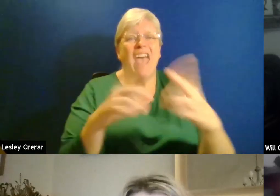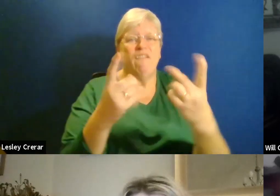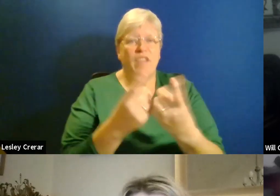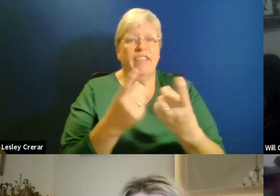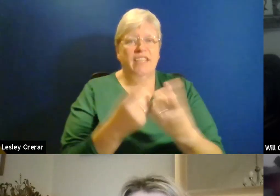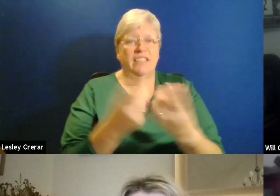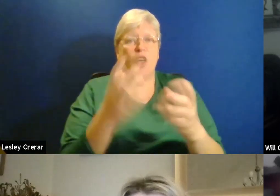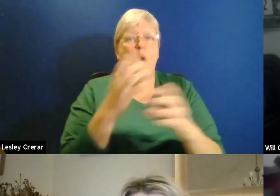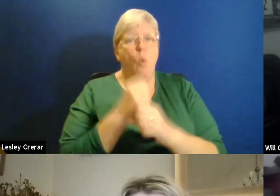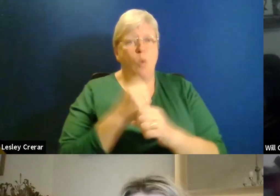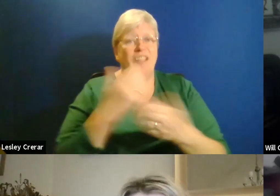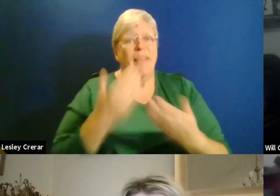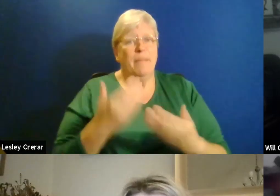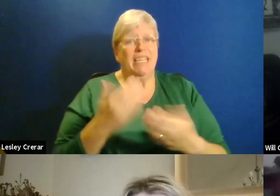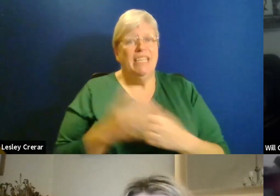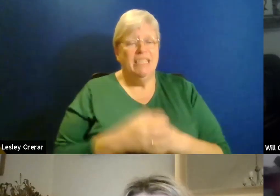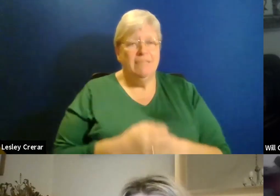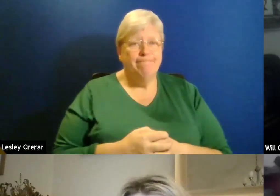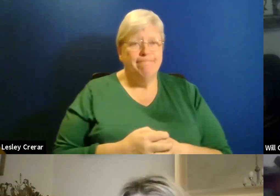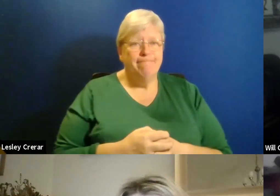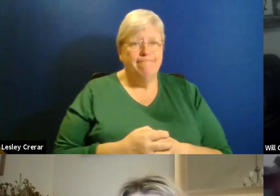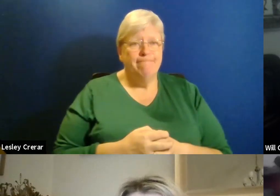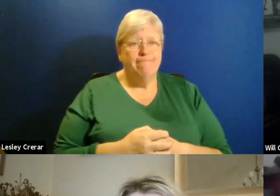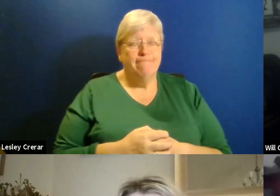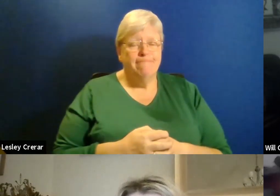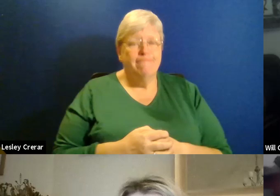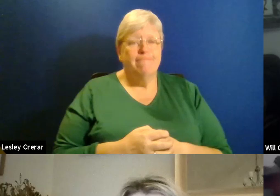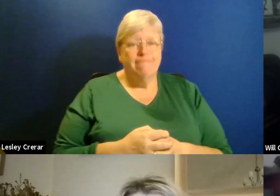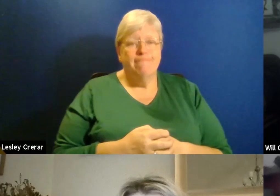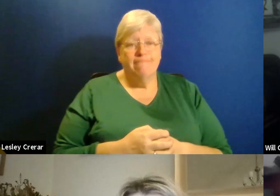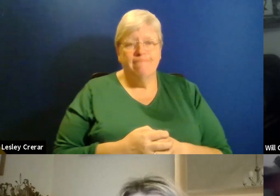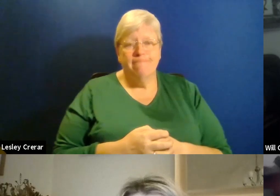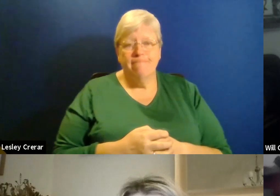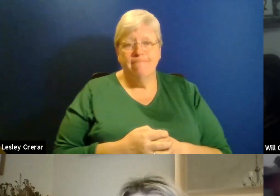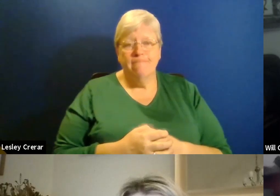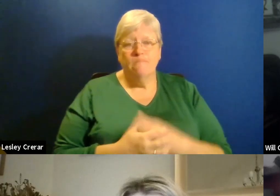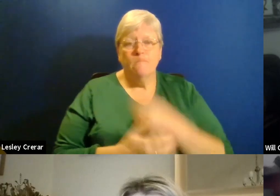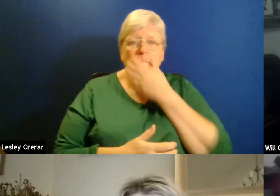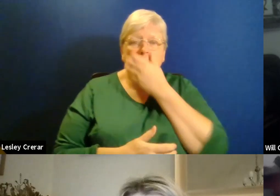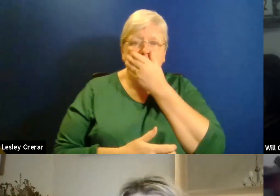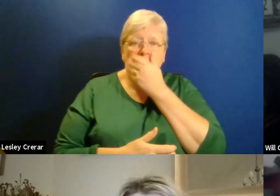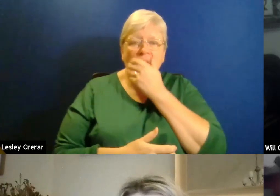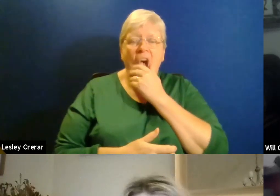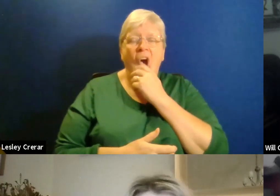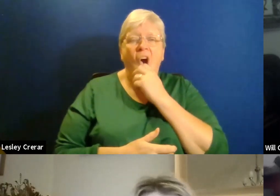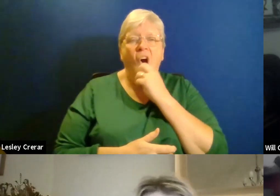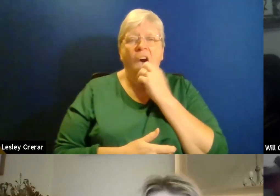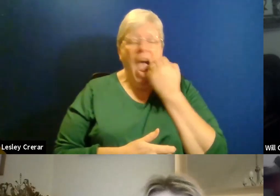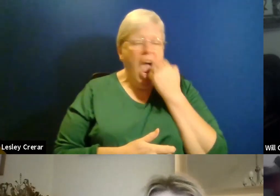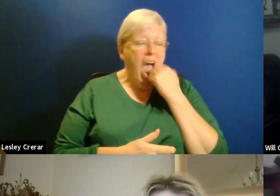all that on ice until we were ready to get back out into the real world again. So yeah, there we go.